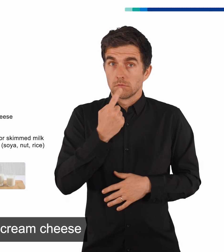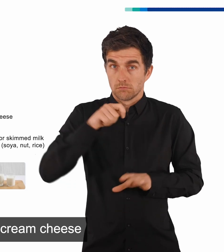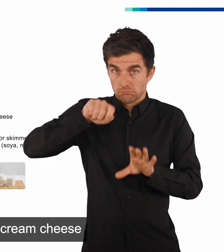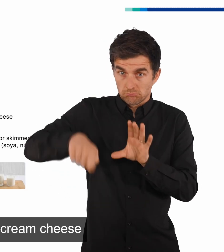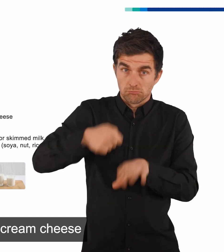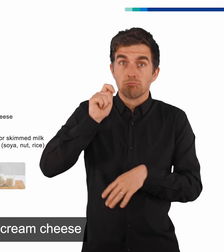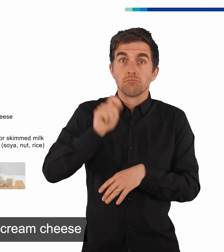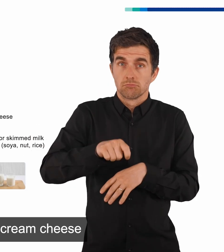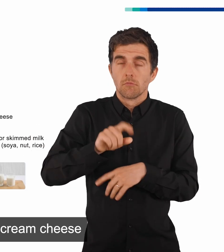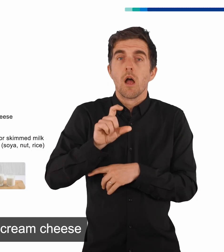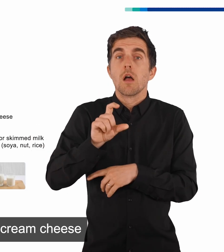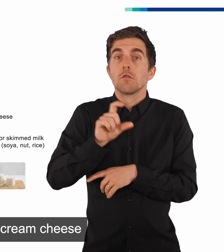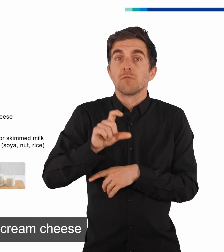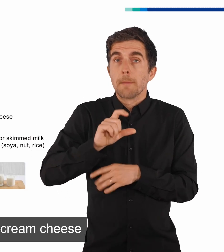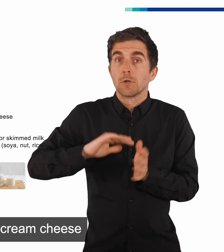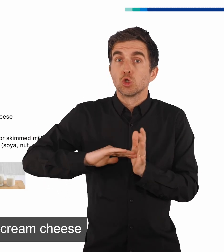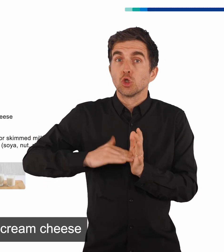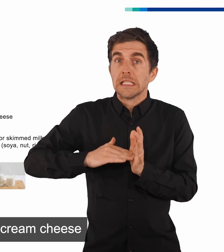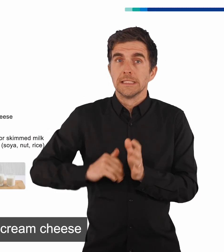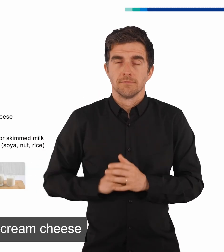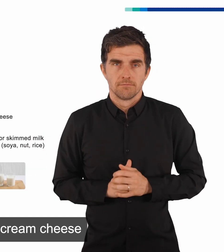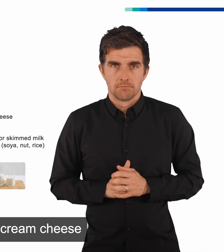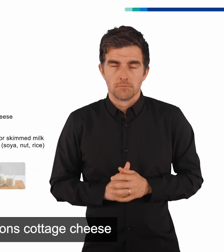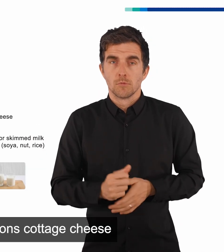of cheese, 3 tablespoons of natural yogurt,